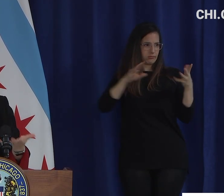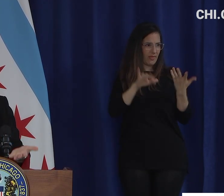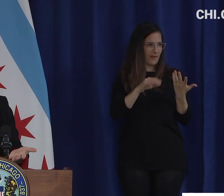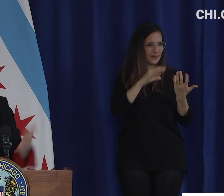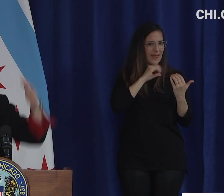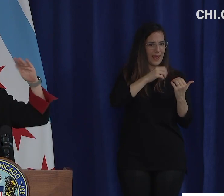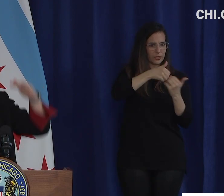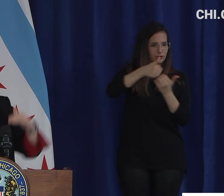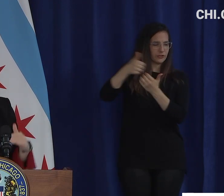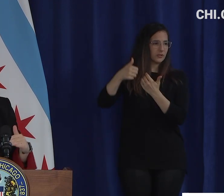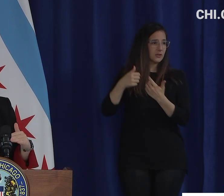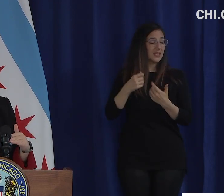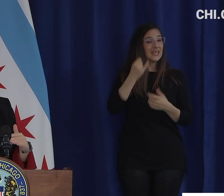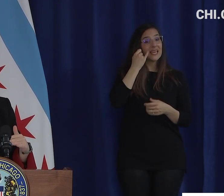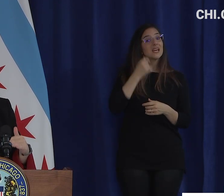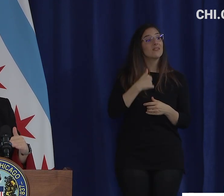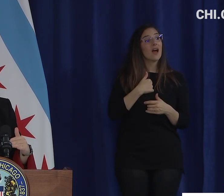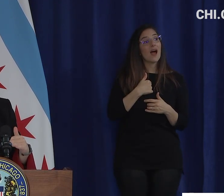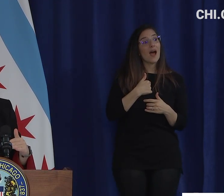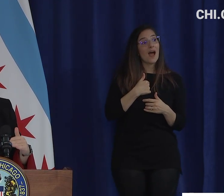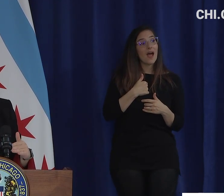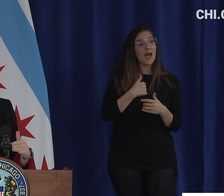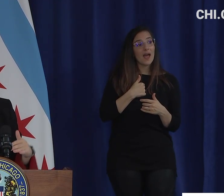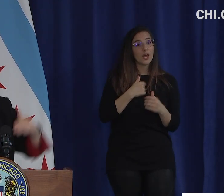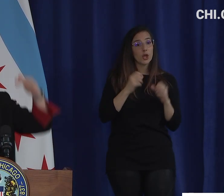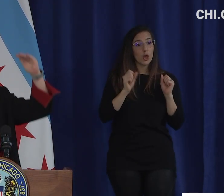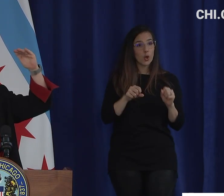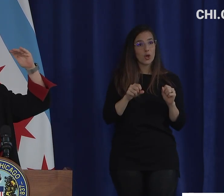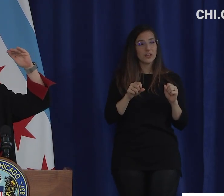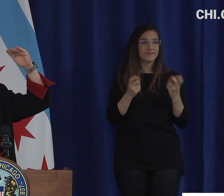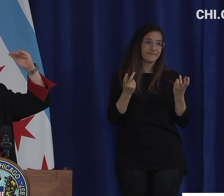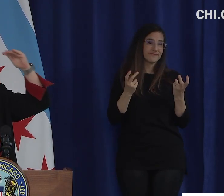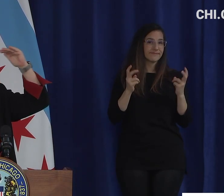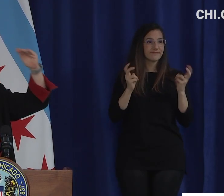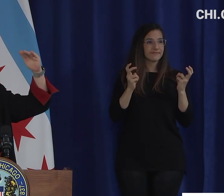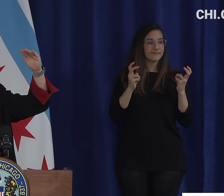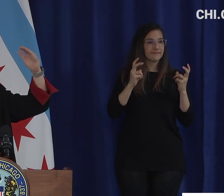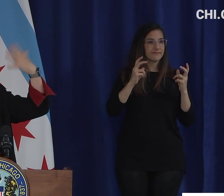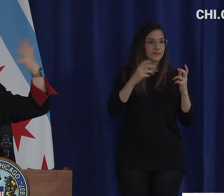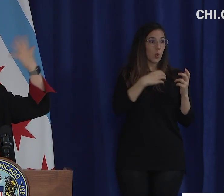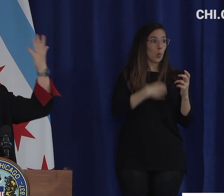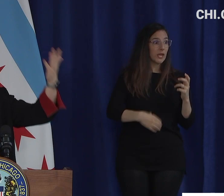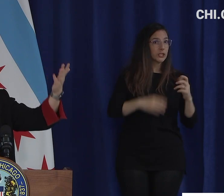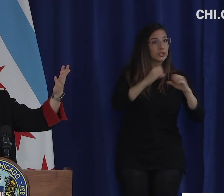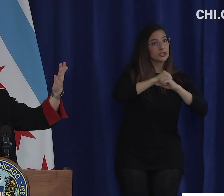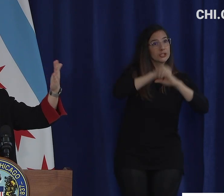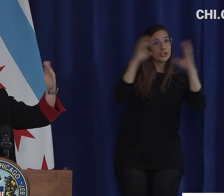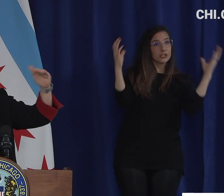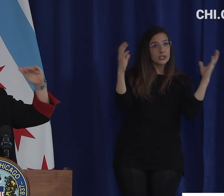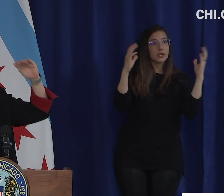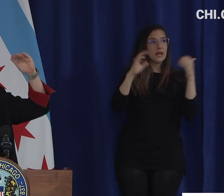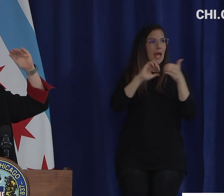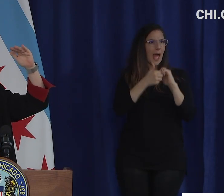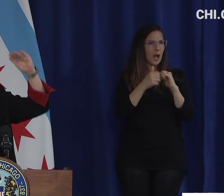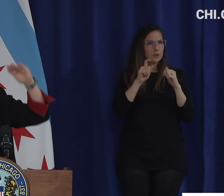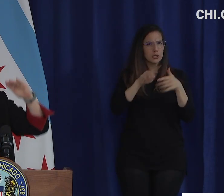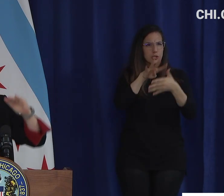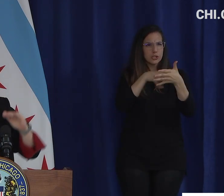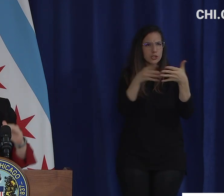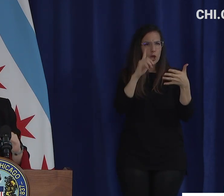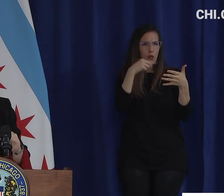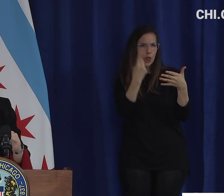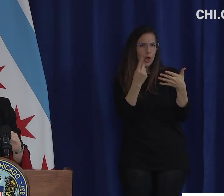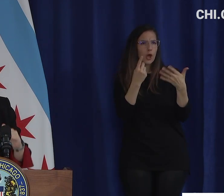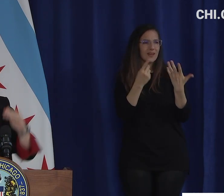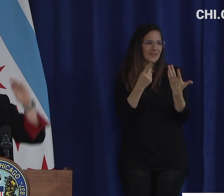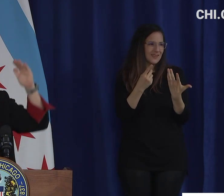make a wish for how it would look, that's how I would want it to look, because I would prefer, not that I want anybody to get COVID, but in terms